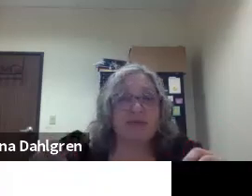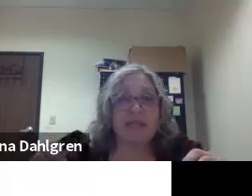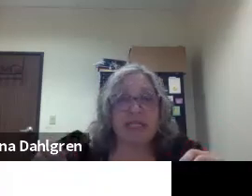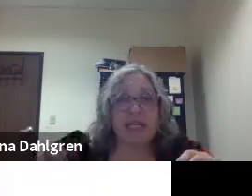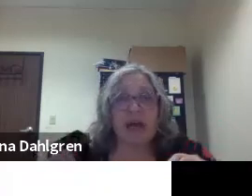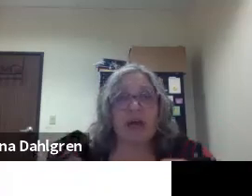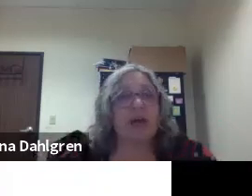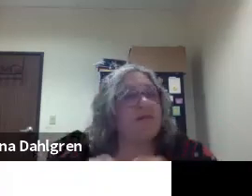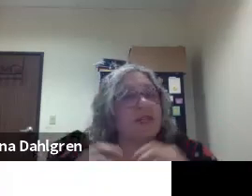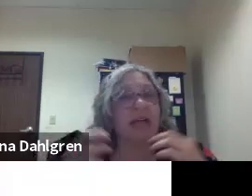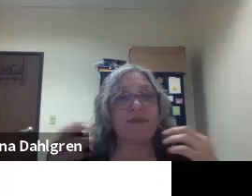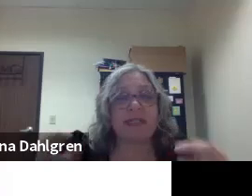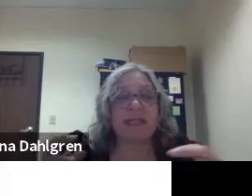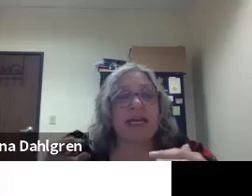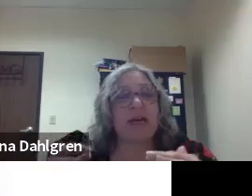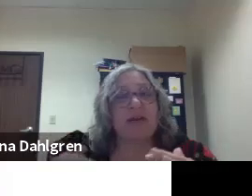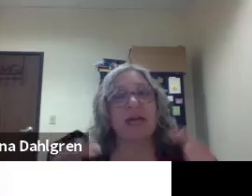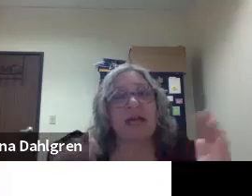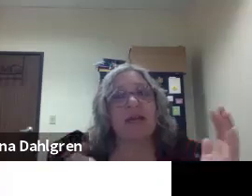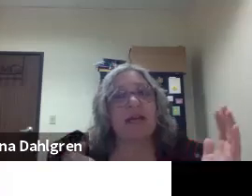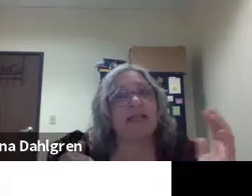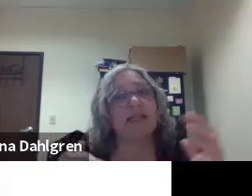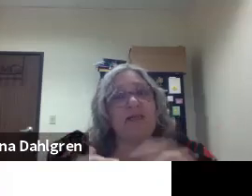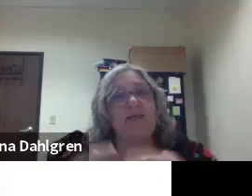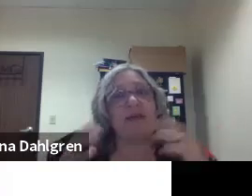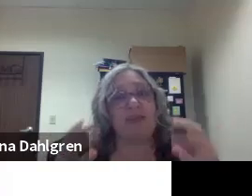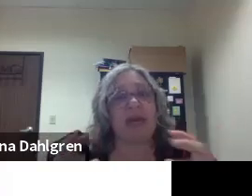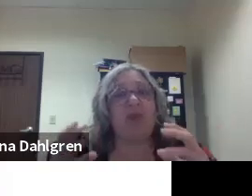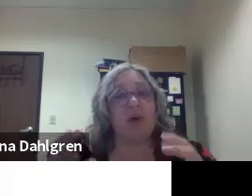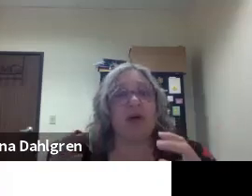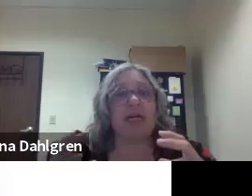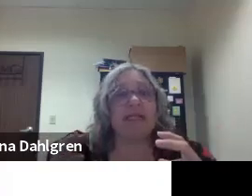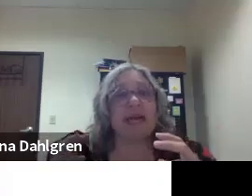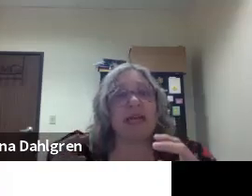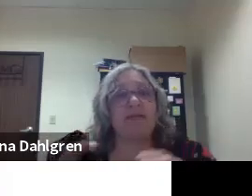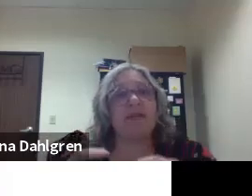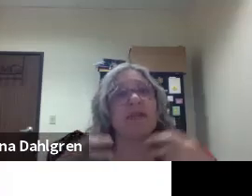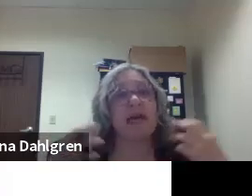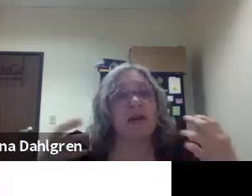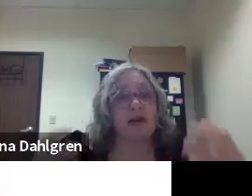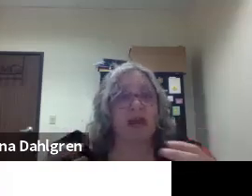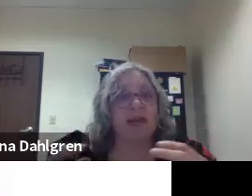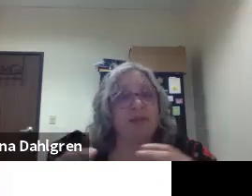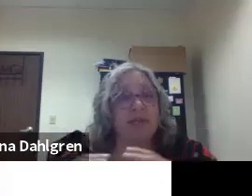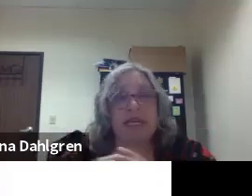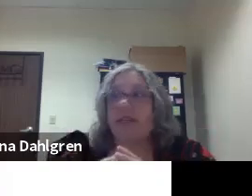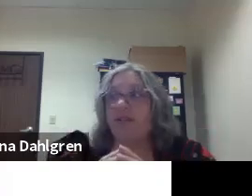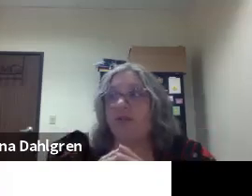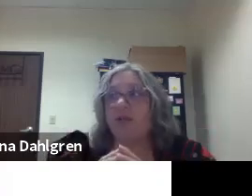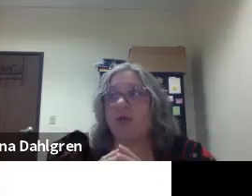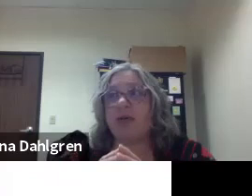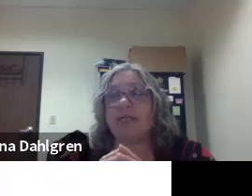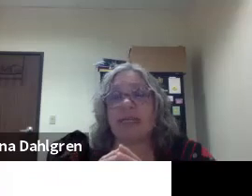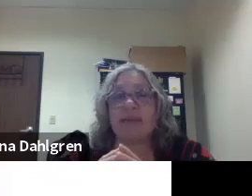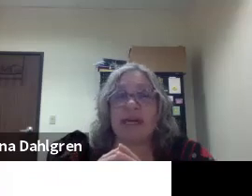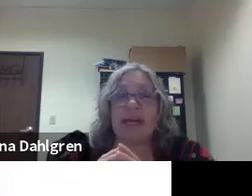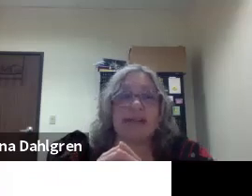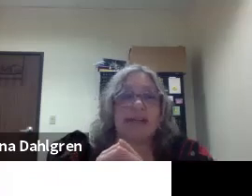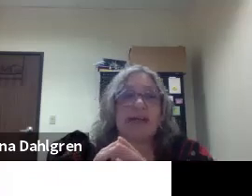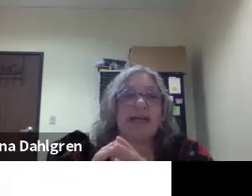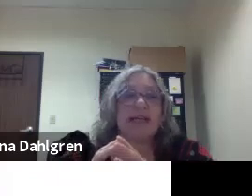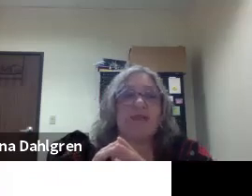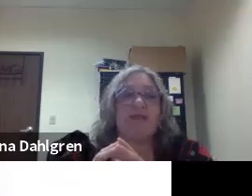a lot of detail, I just have a slide here that kind of lists some of the main work incentives that are available to individuals who receive